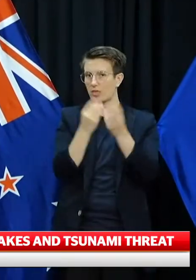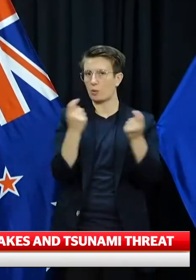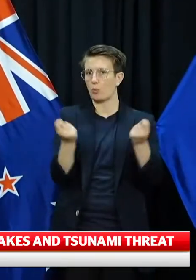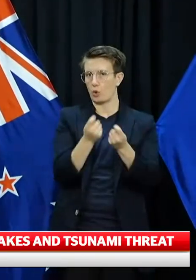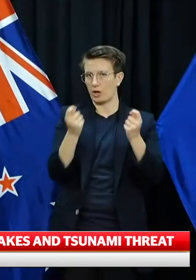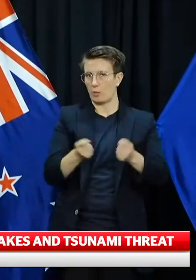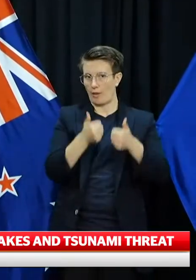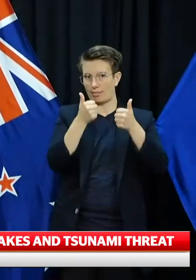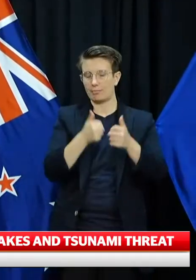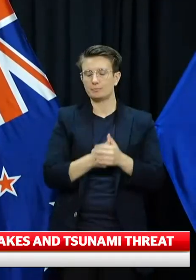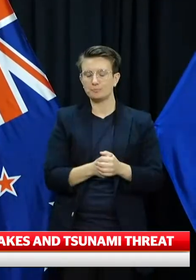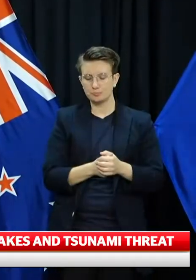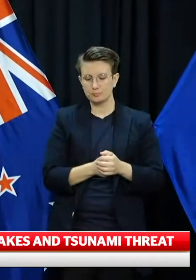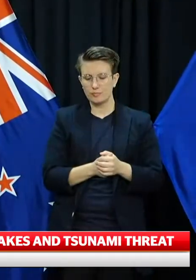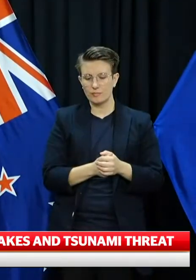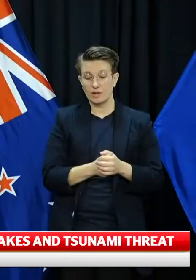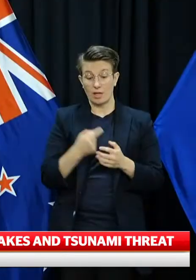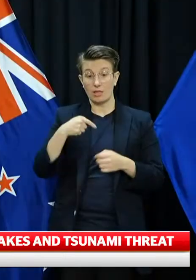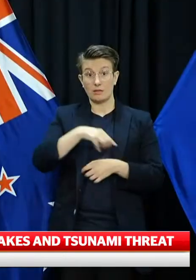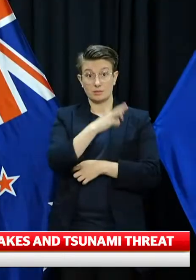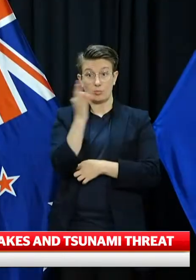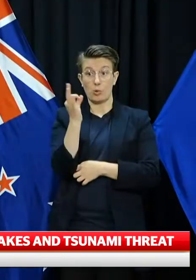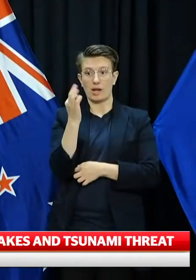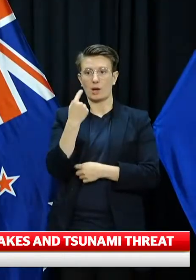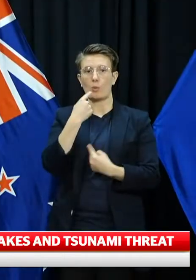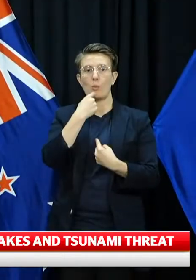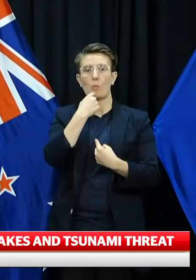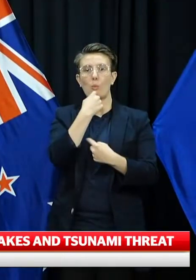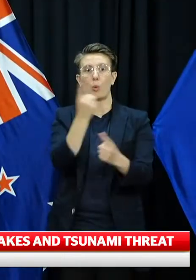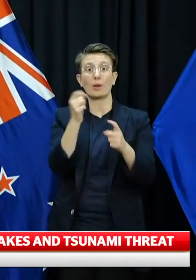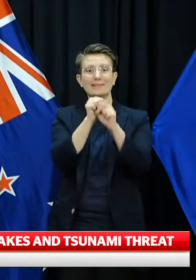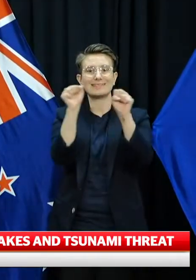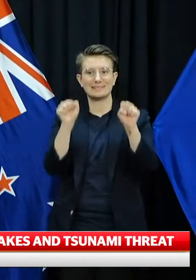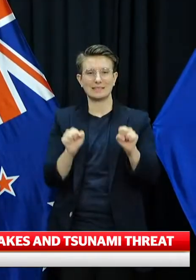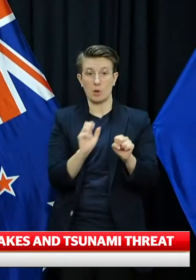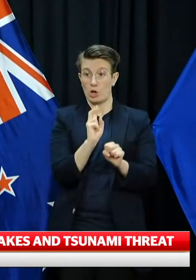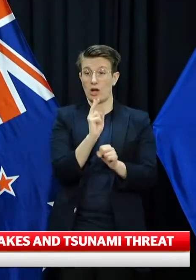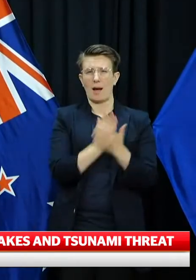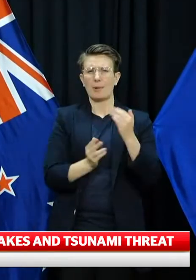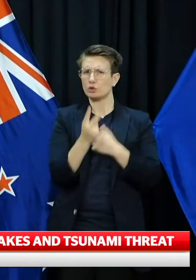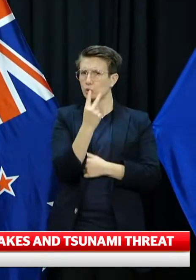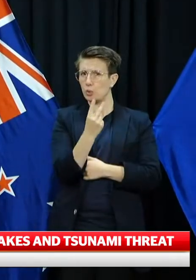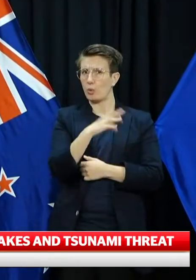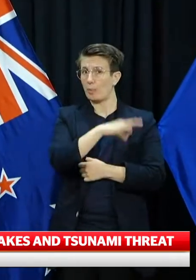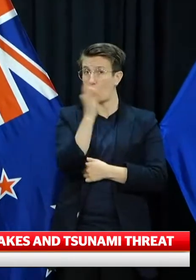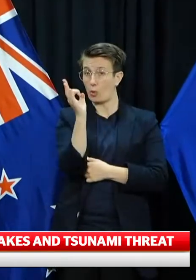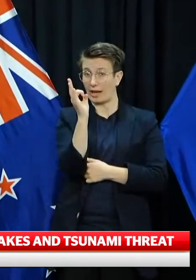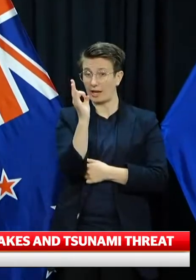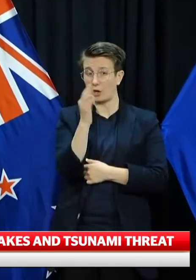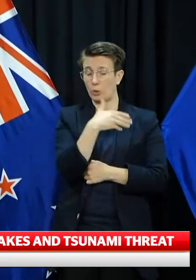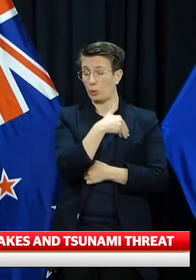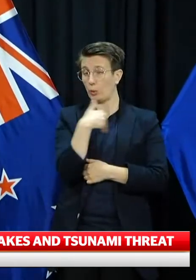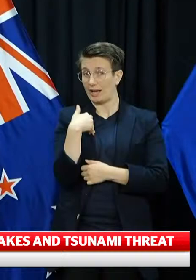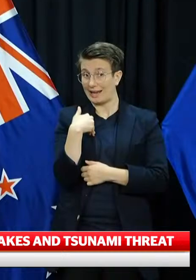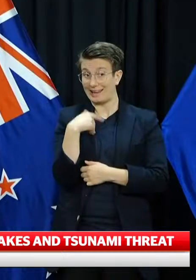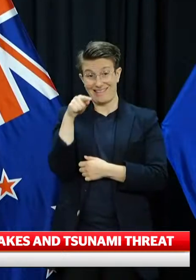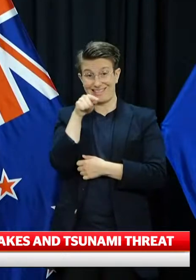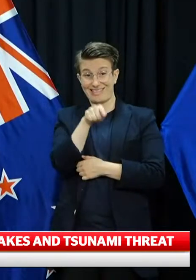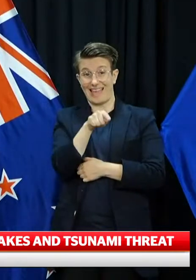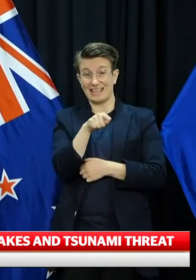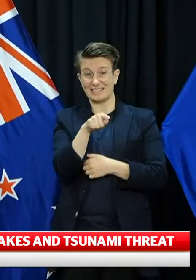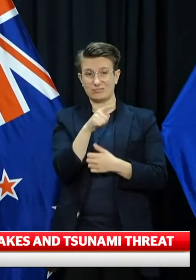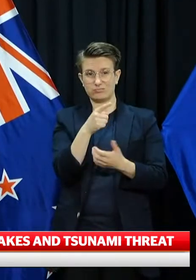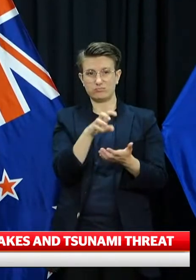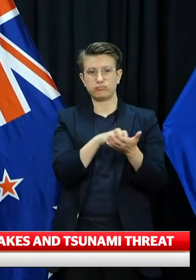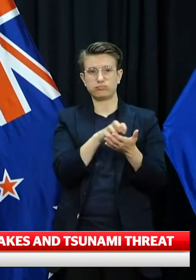The warning system that went out this morning, because we had that first lot at 2:30, it was very targeted to those areas